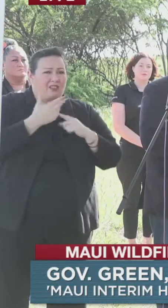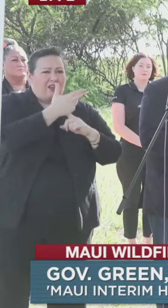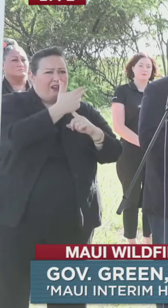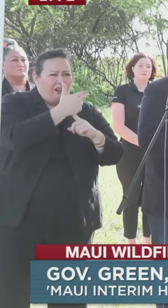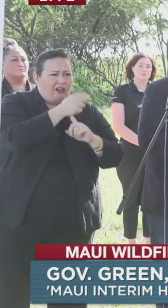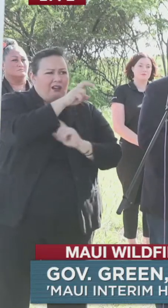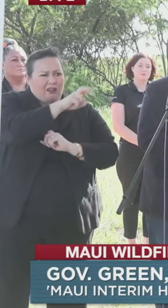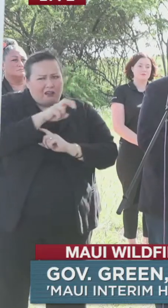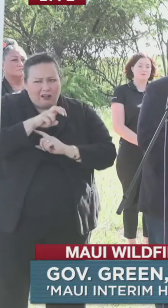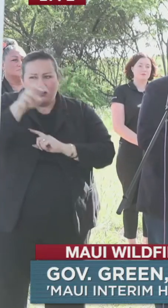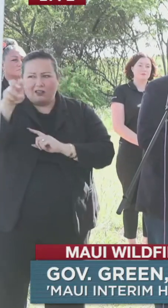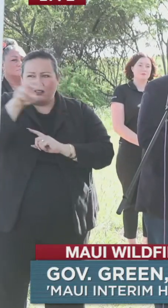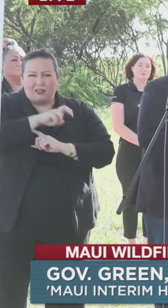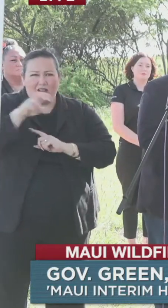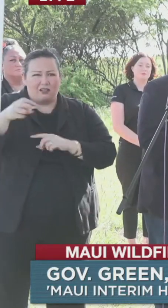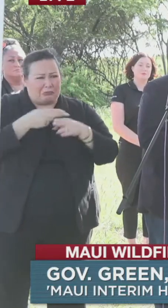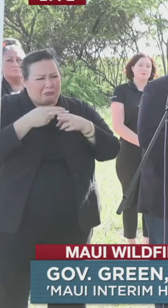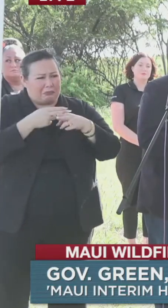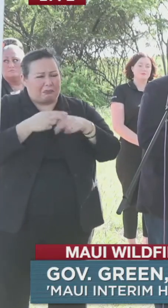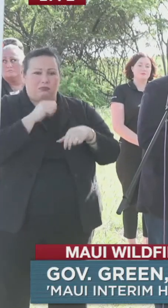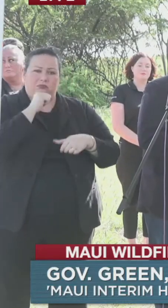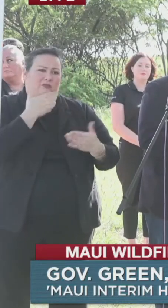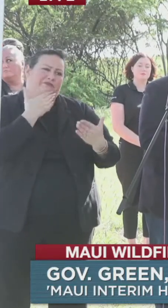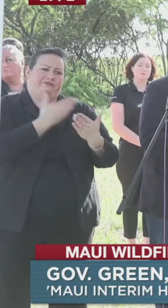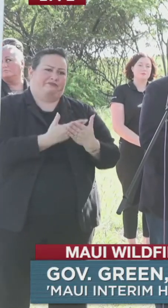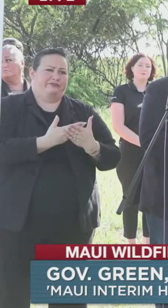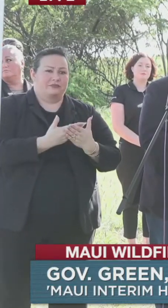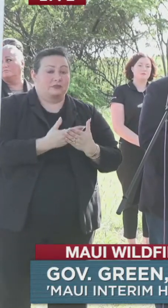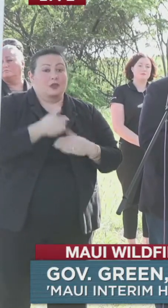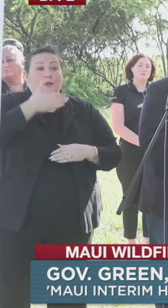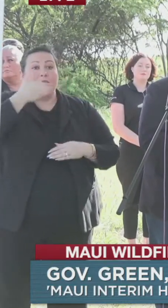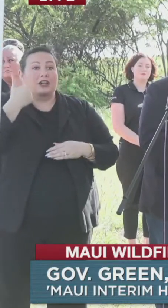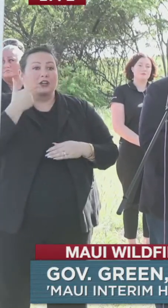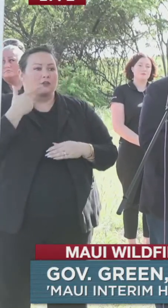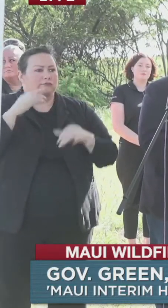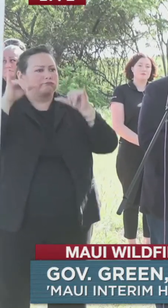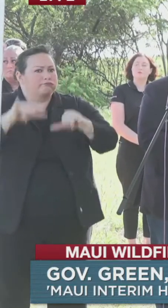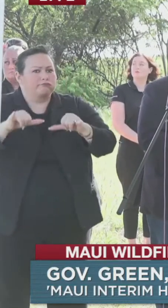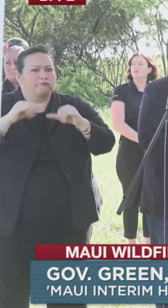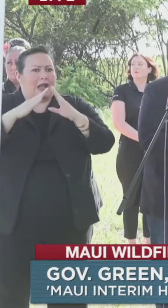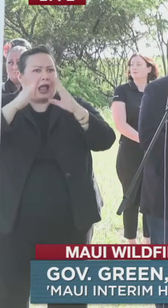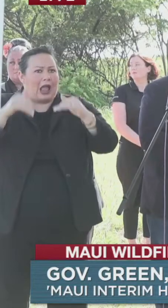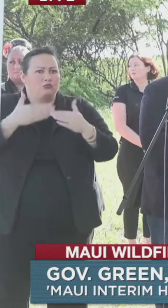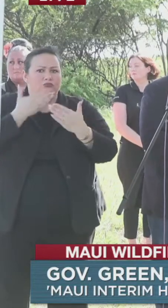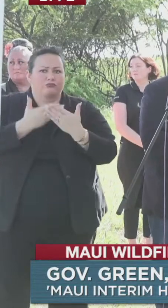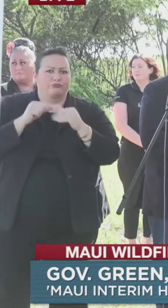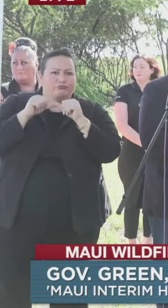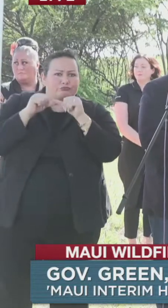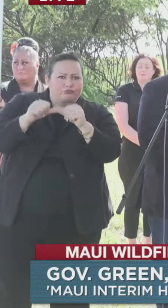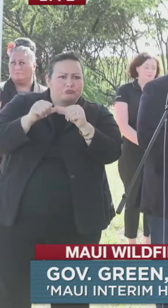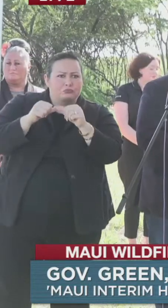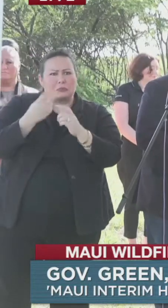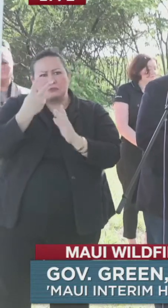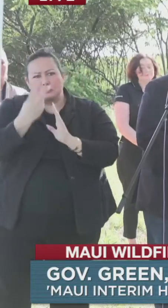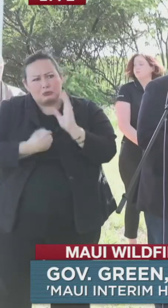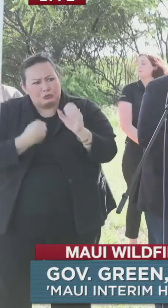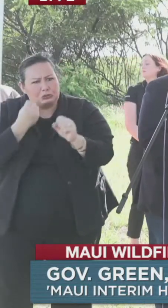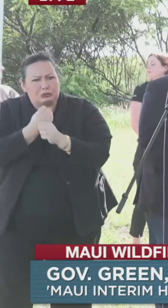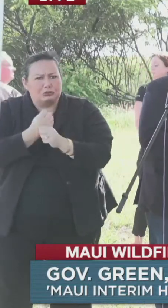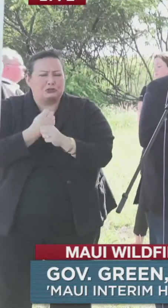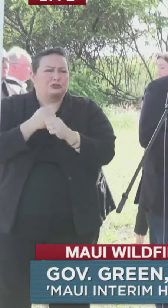so they can move on with their lives. So this collaborative brings together this hui, as I mentioned. We are at a special place